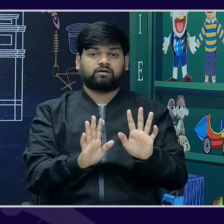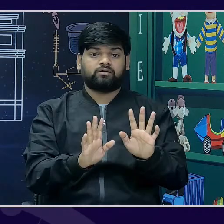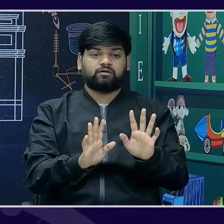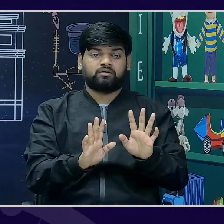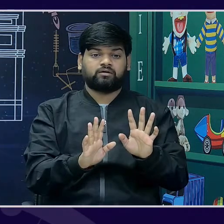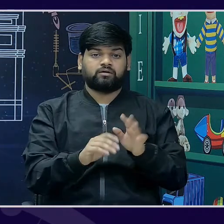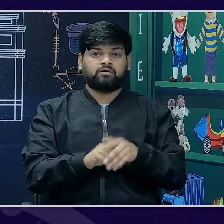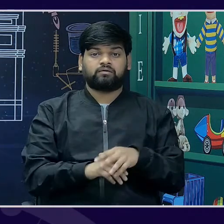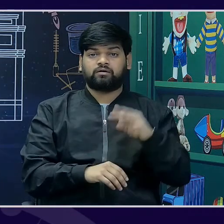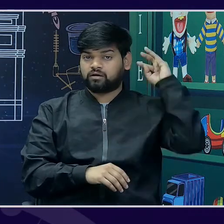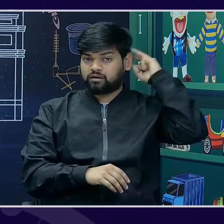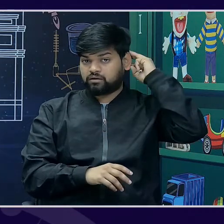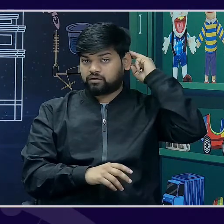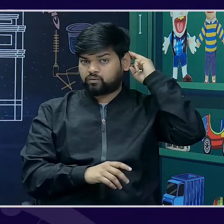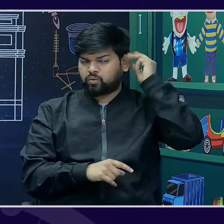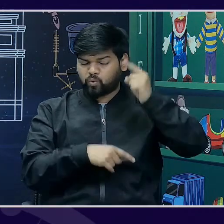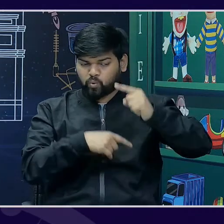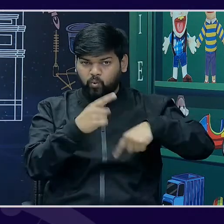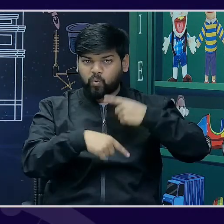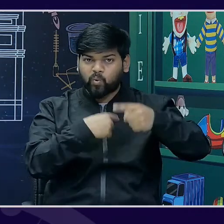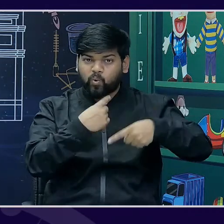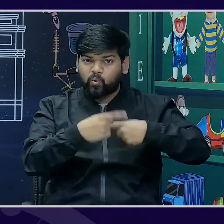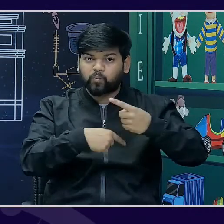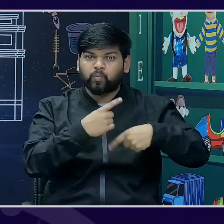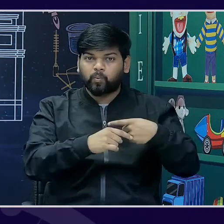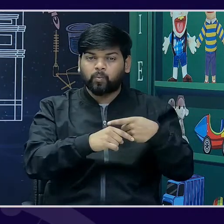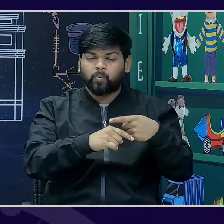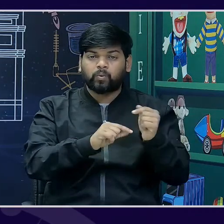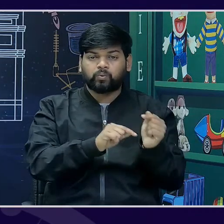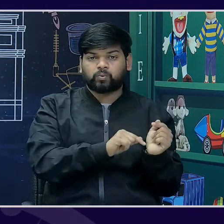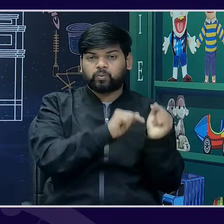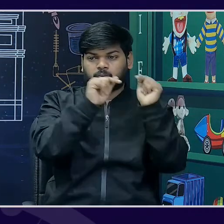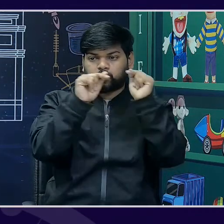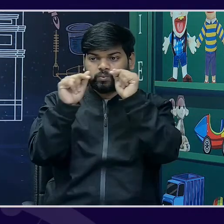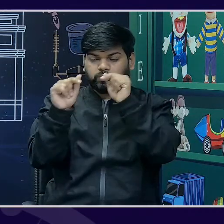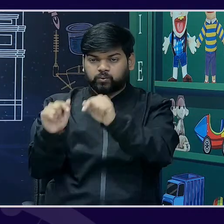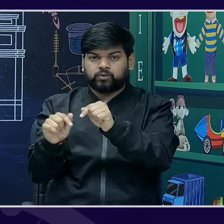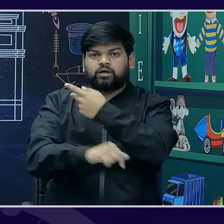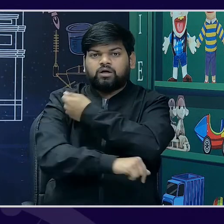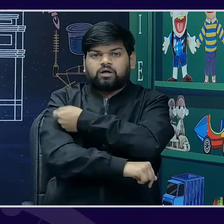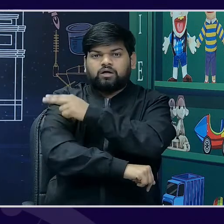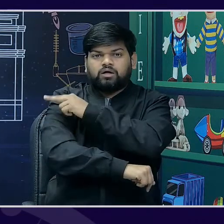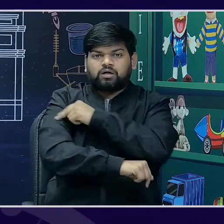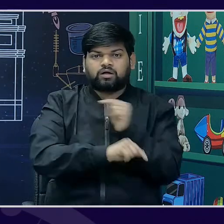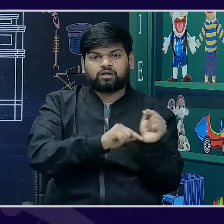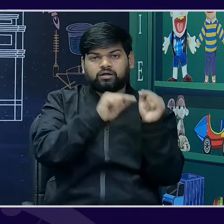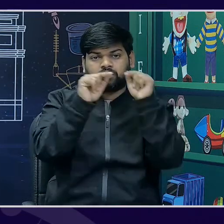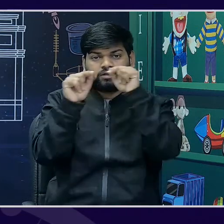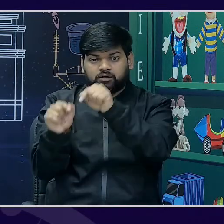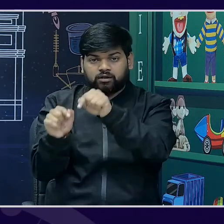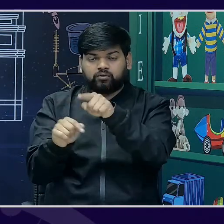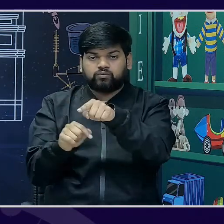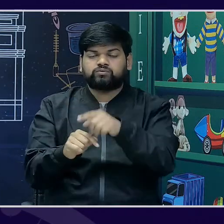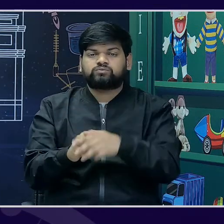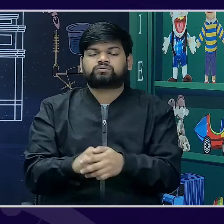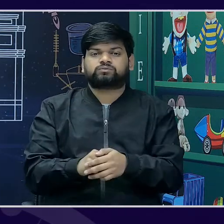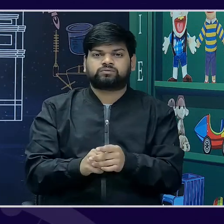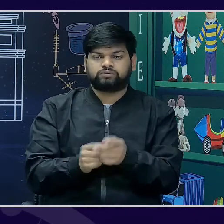uh, testings and audiological testings. So first of all, we need to identify a baby, whether the baby